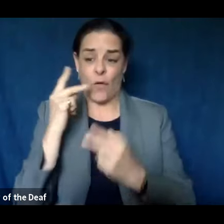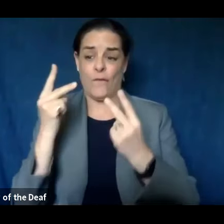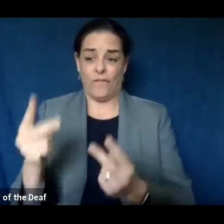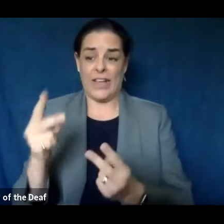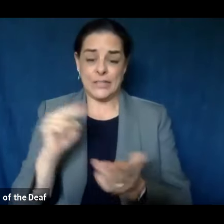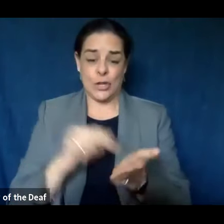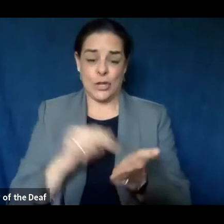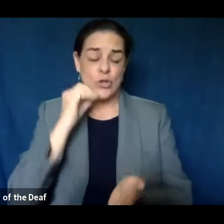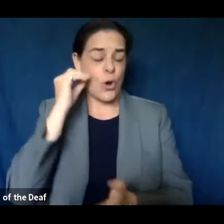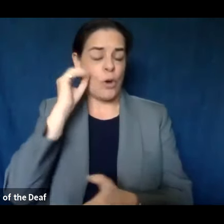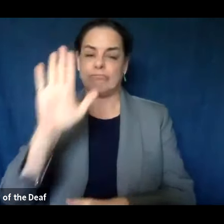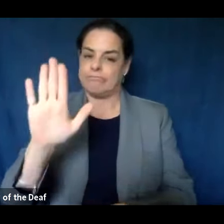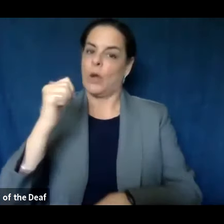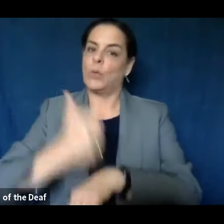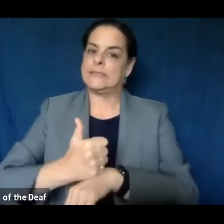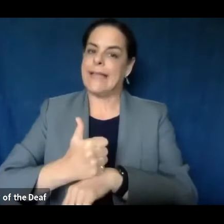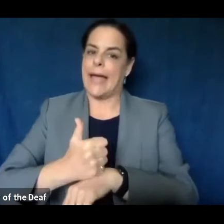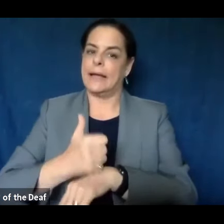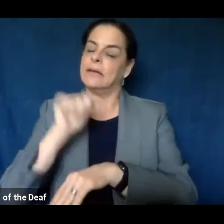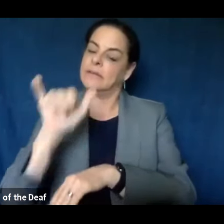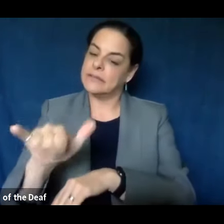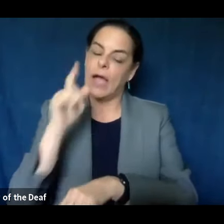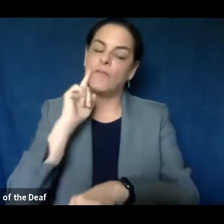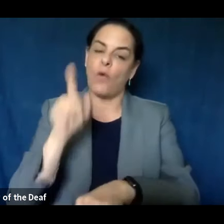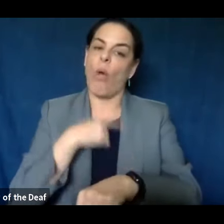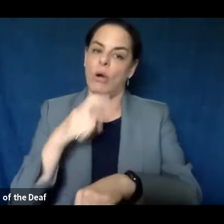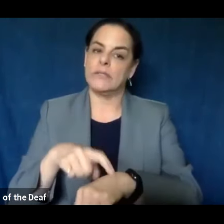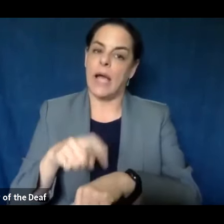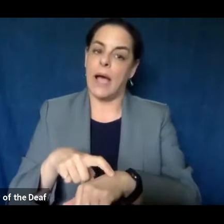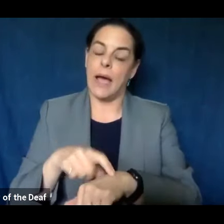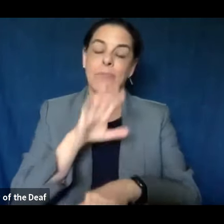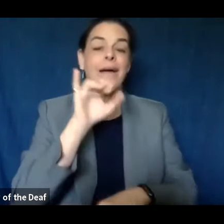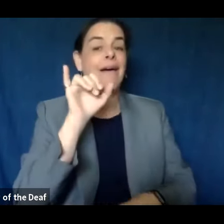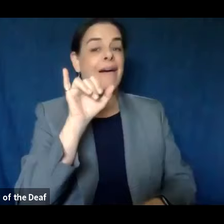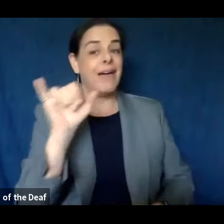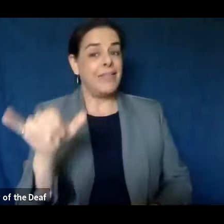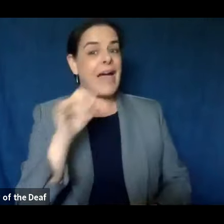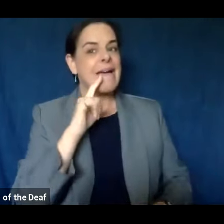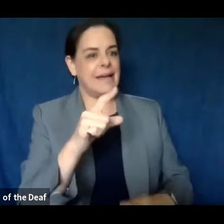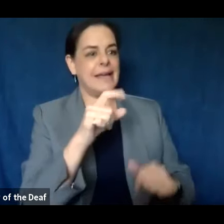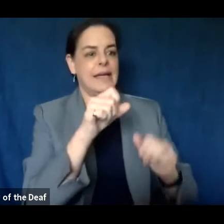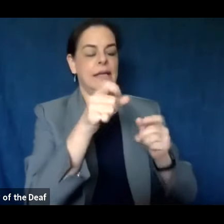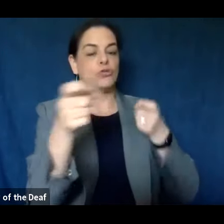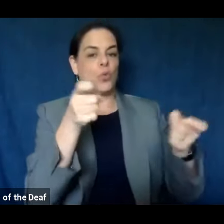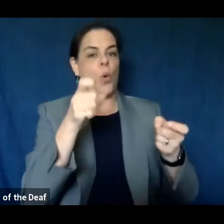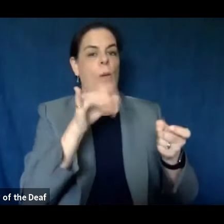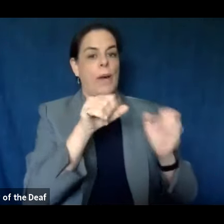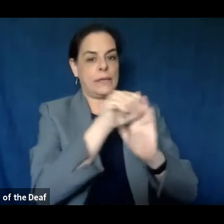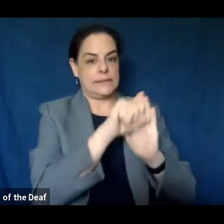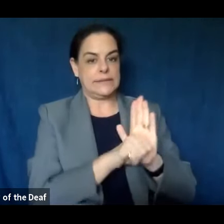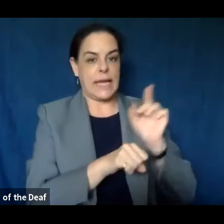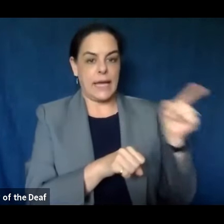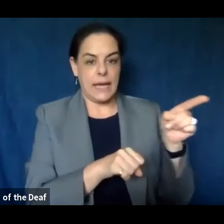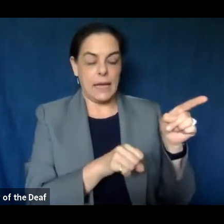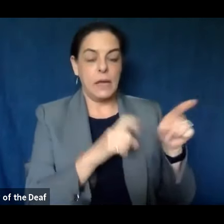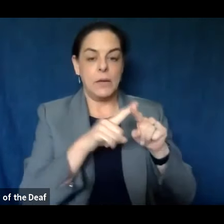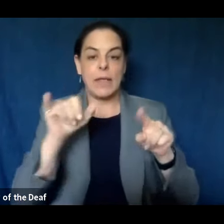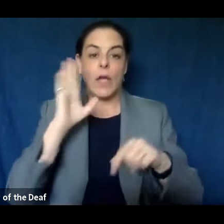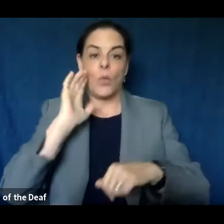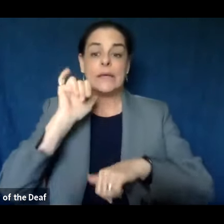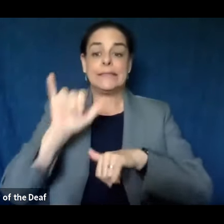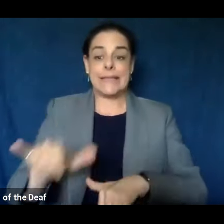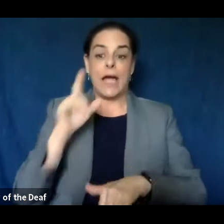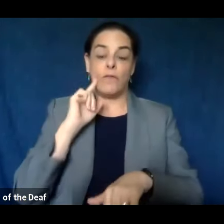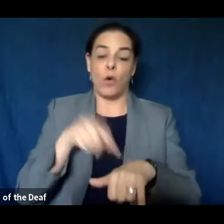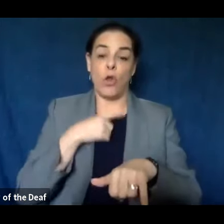will stay in place for quite some time. That is, again, a state regulated entity, but those will stay in place for quite some time. And I'm glad they